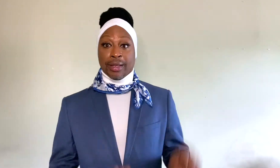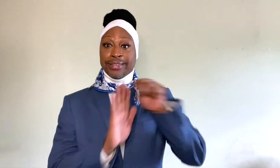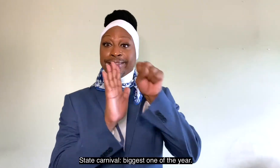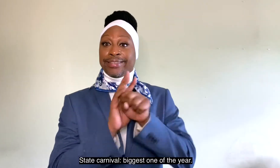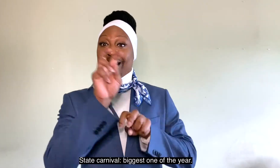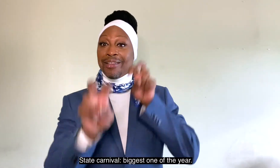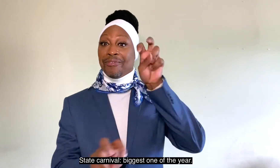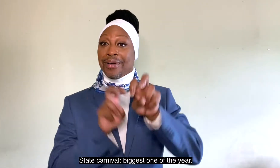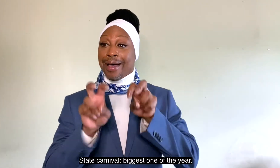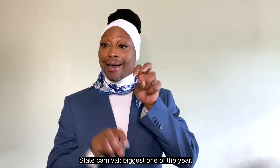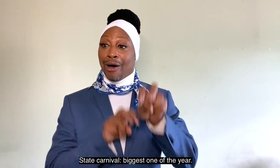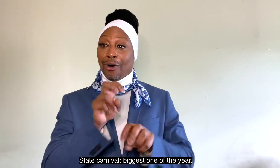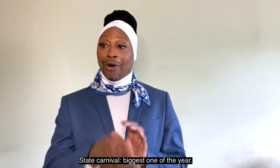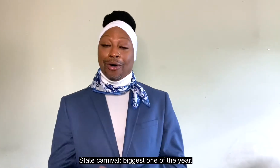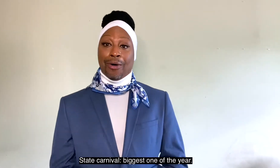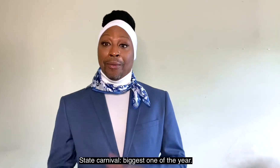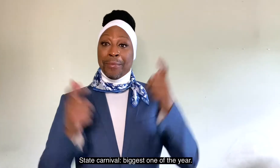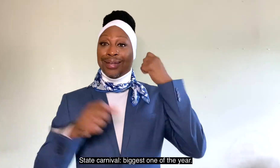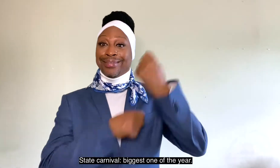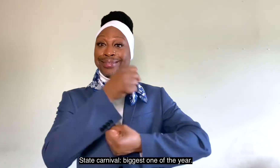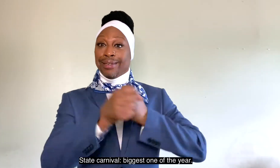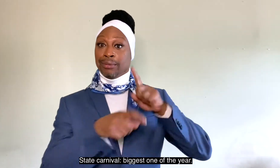State carnival. Biggest one of the year.